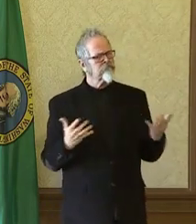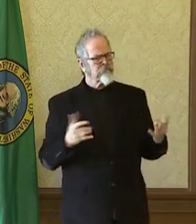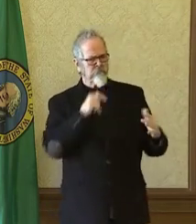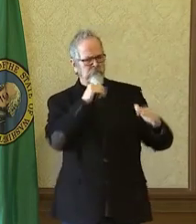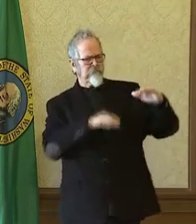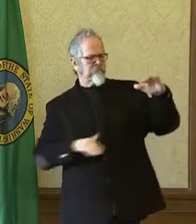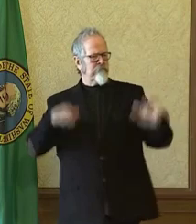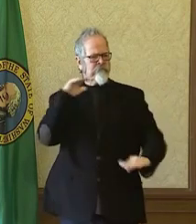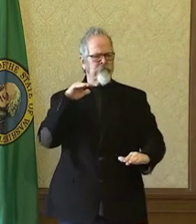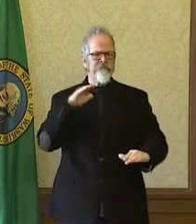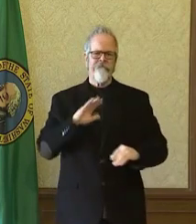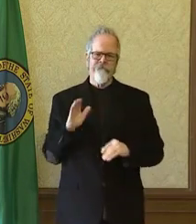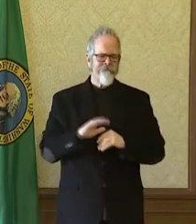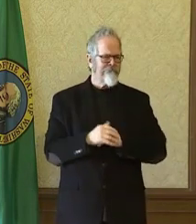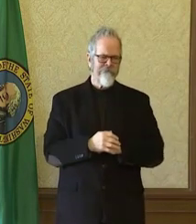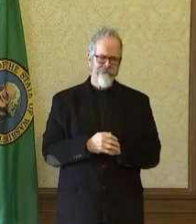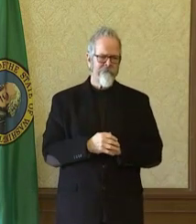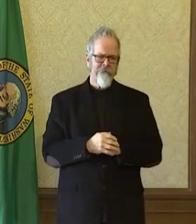fair bite at the apple.